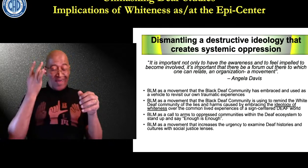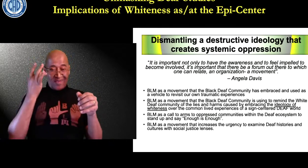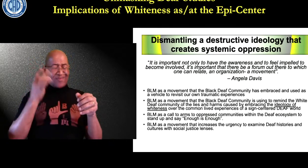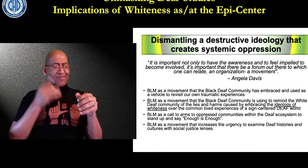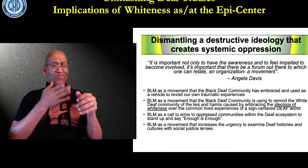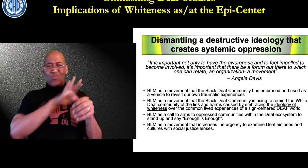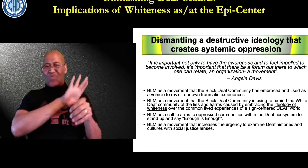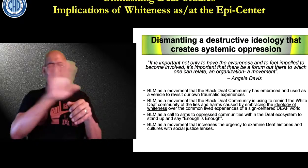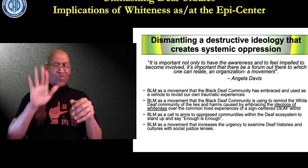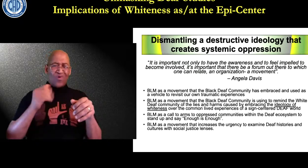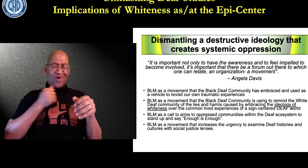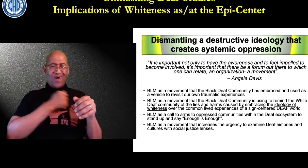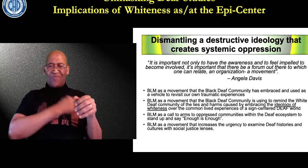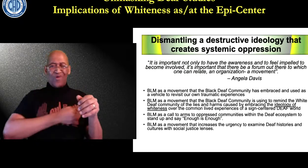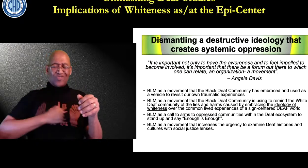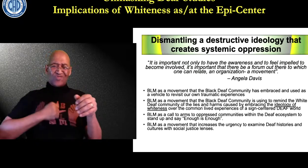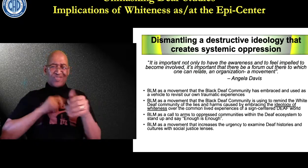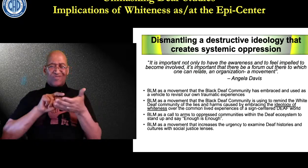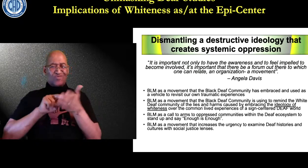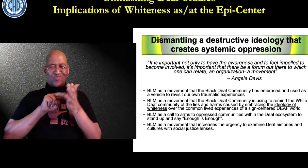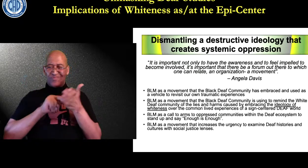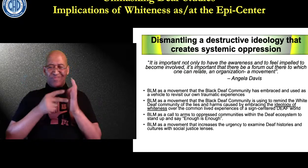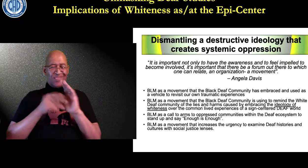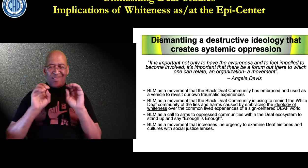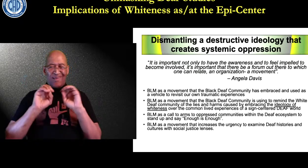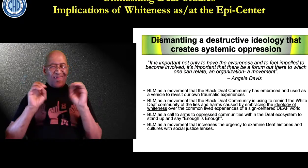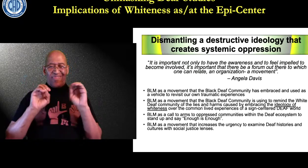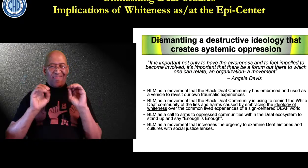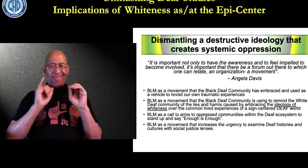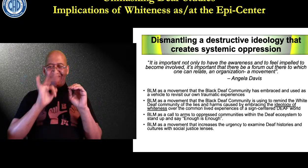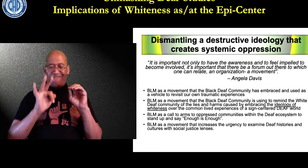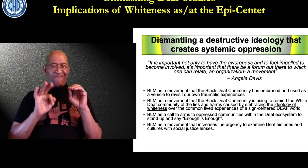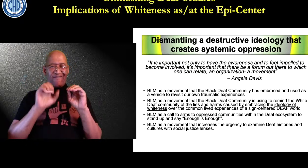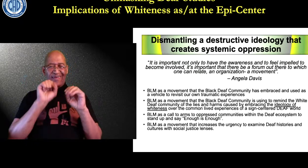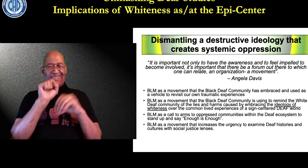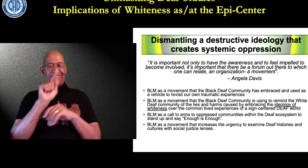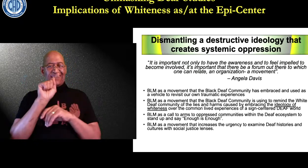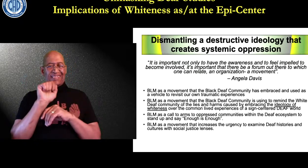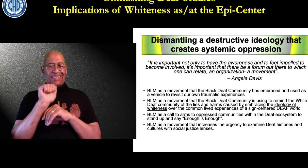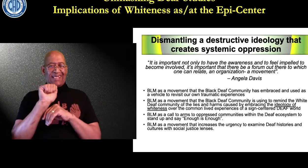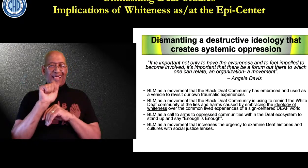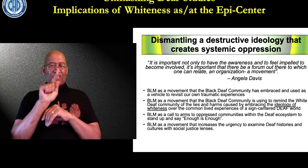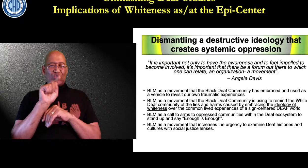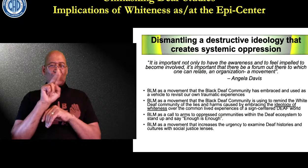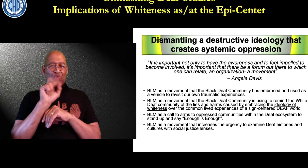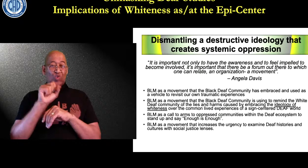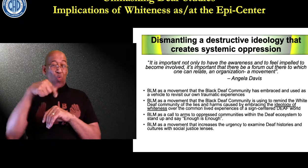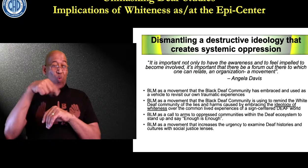They said, we don't want your apology.